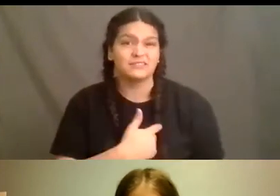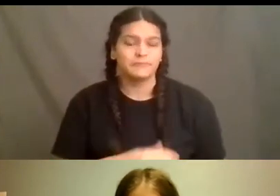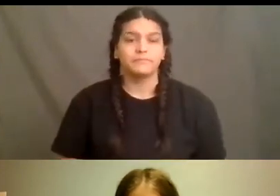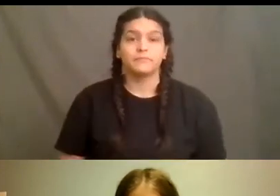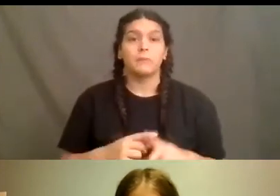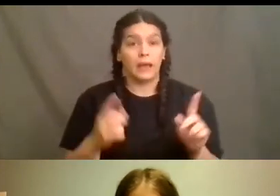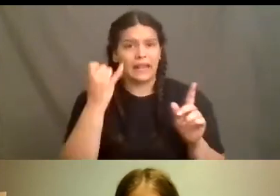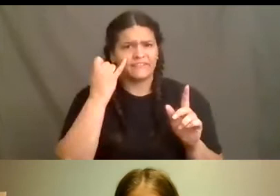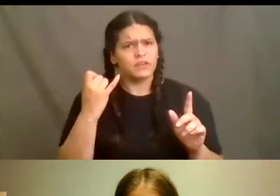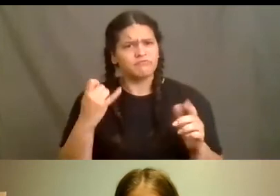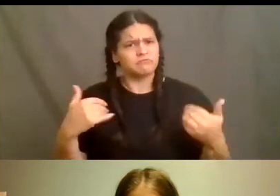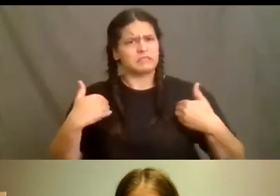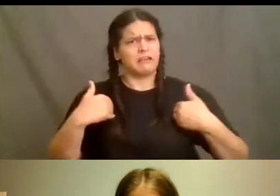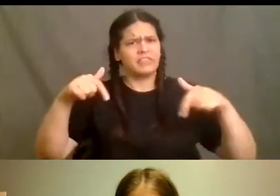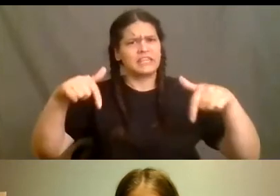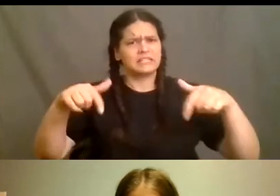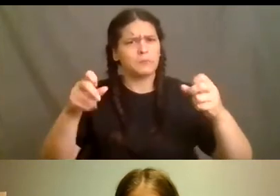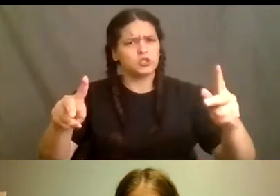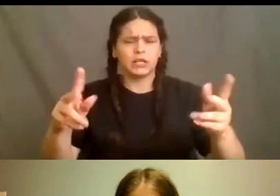thing, let's make it work for us.